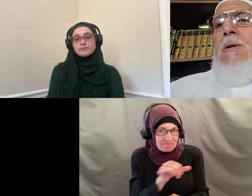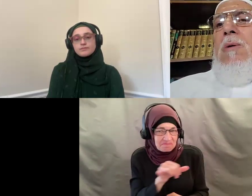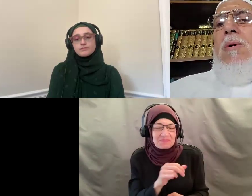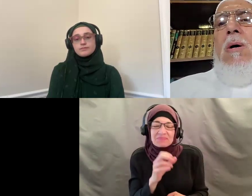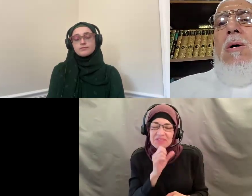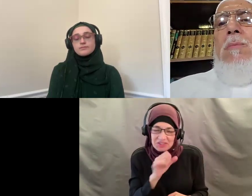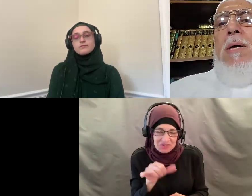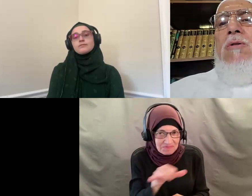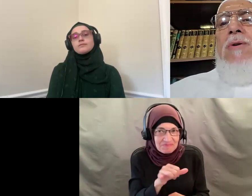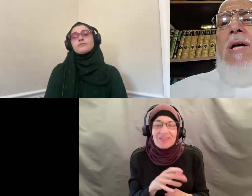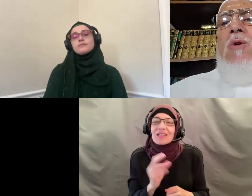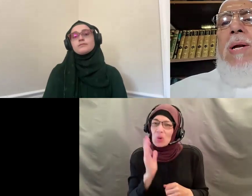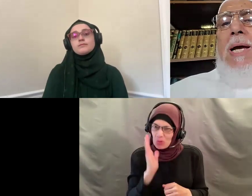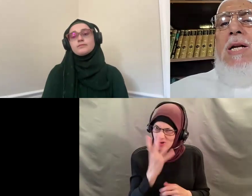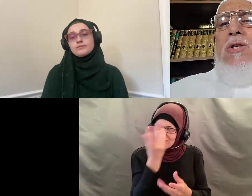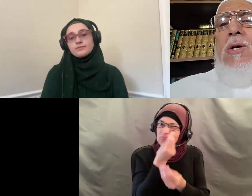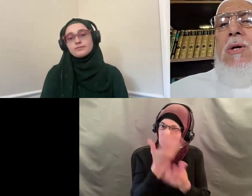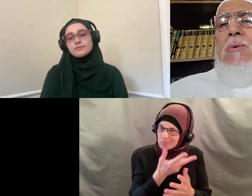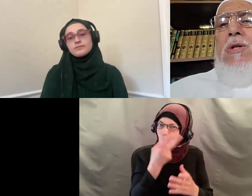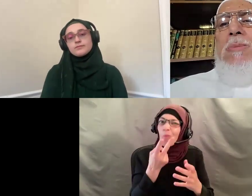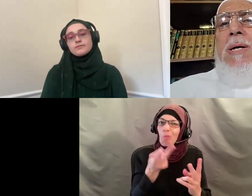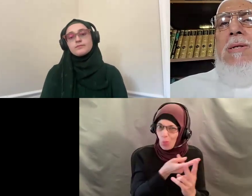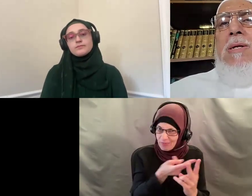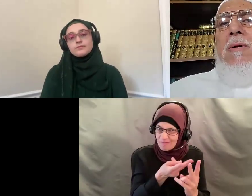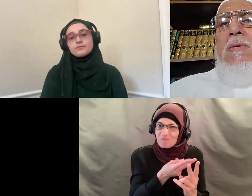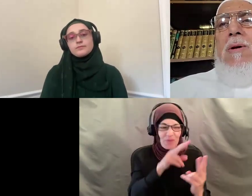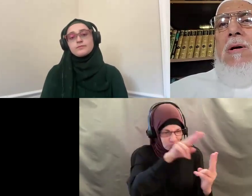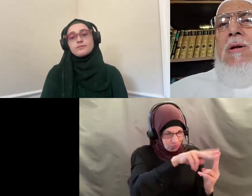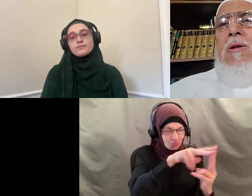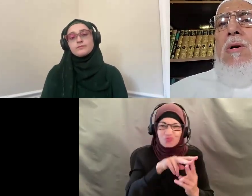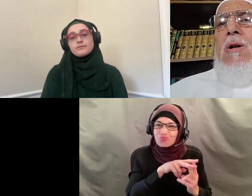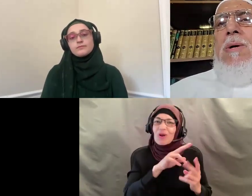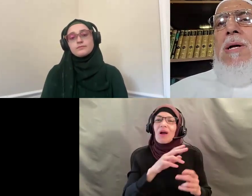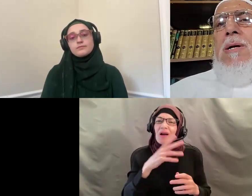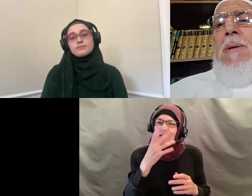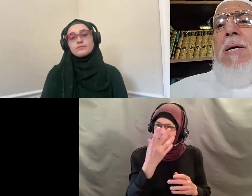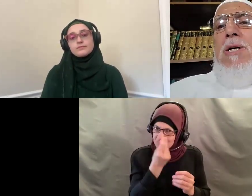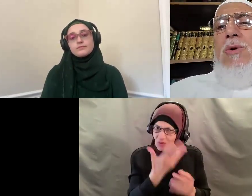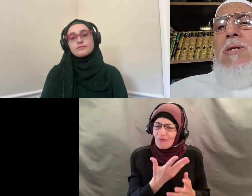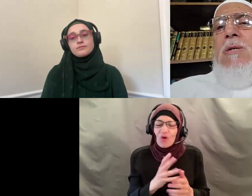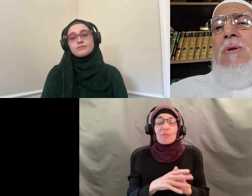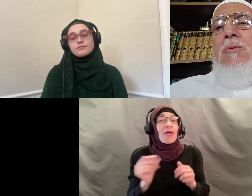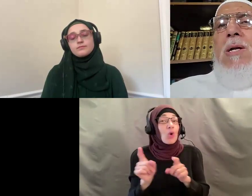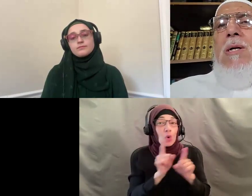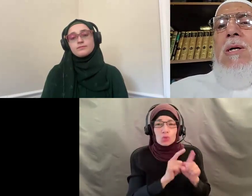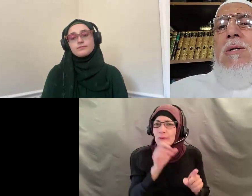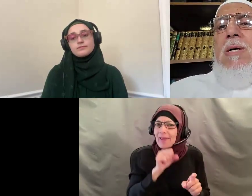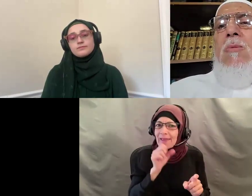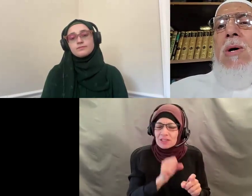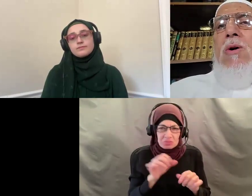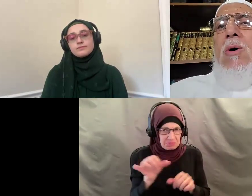And they will all be of equal age, which means you will not be making choices